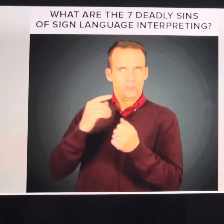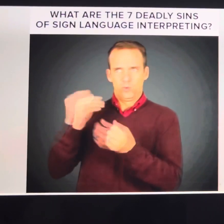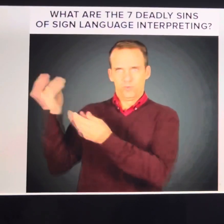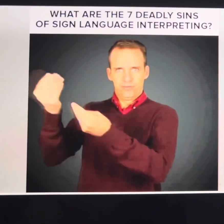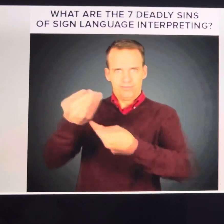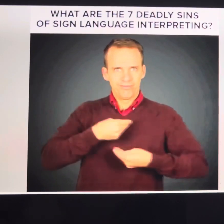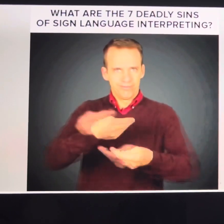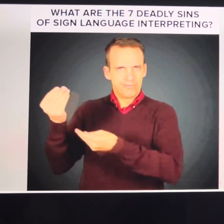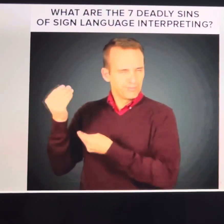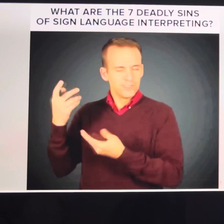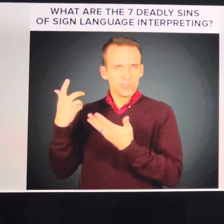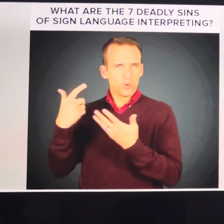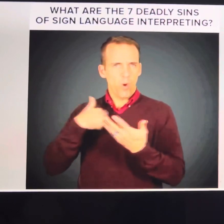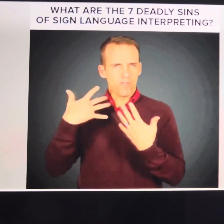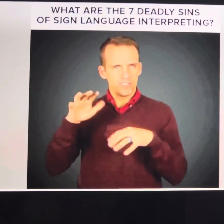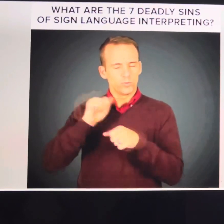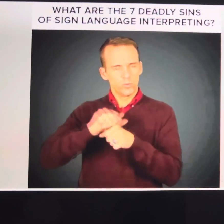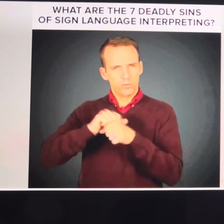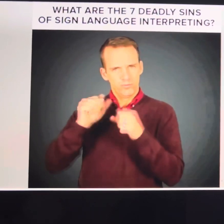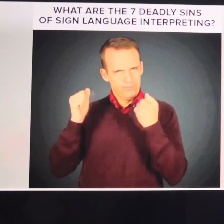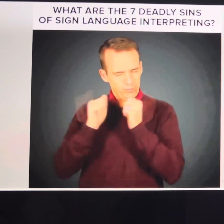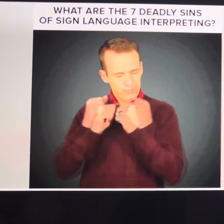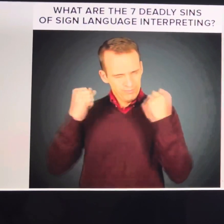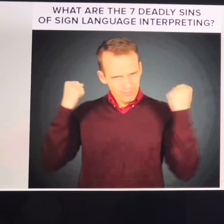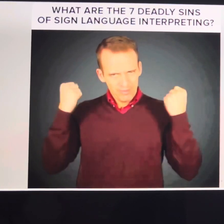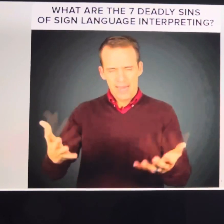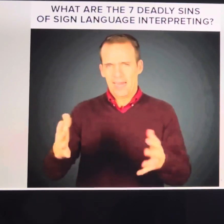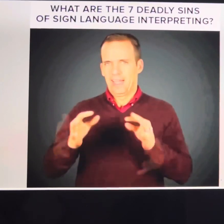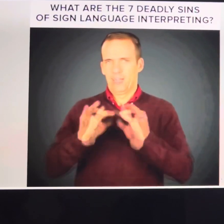how to work with me and clients.